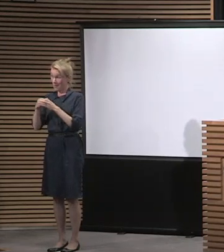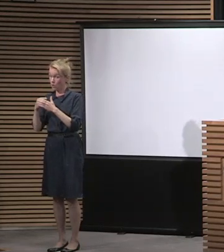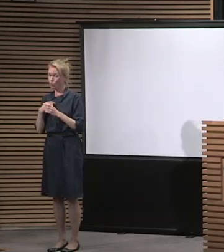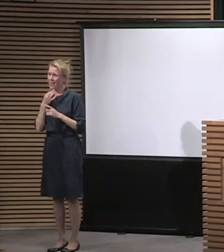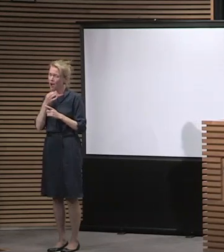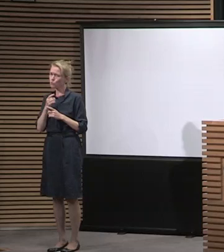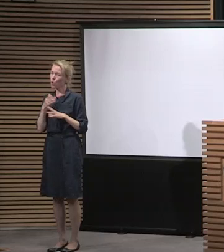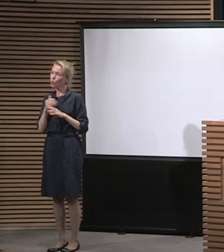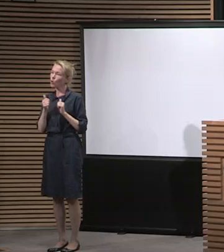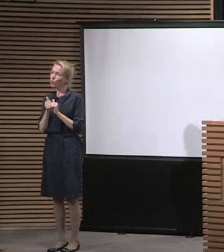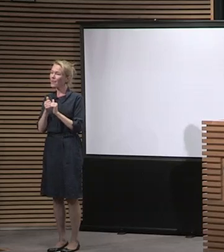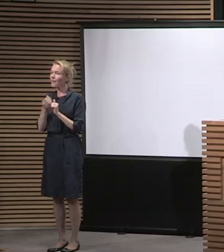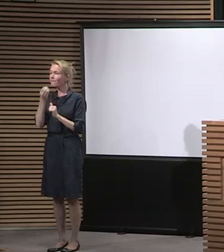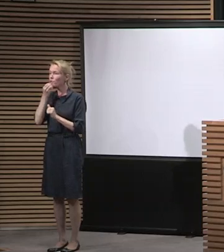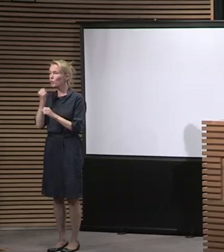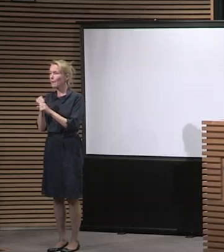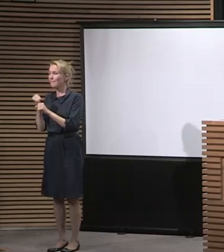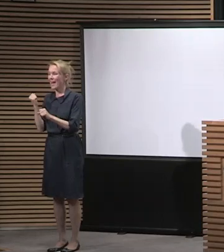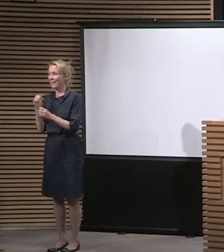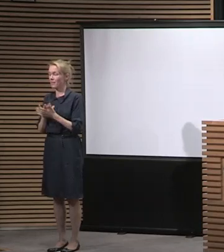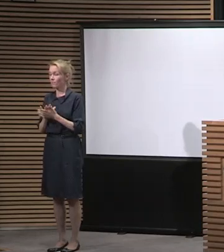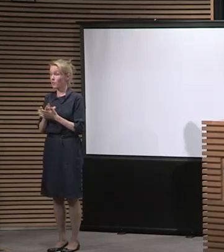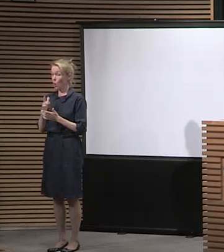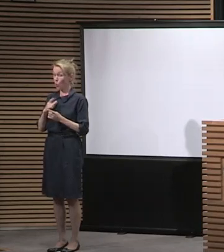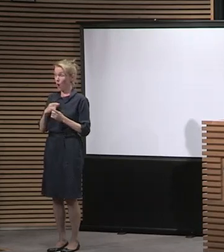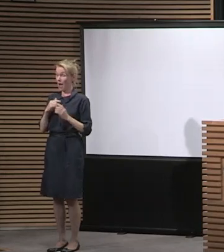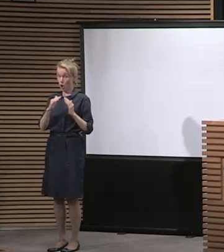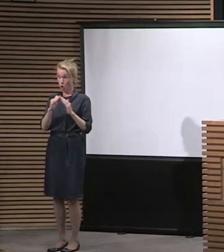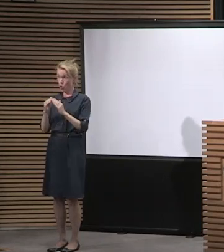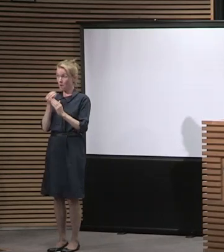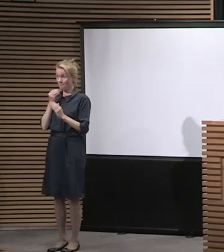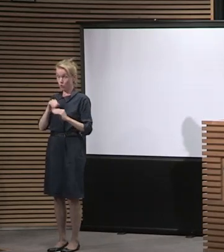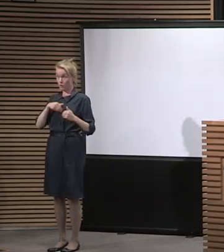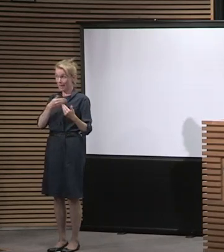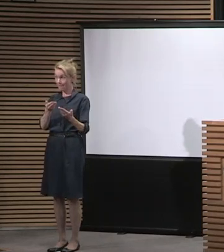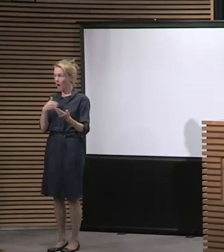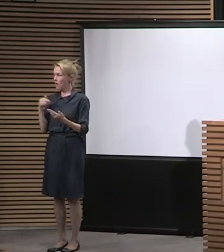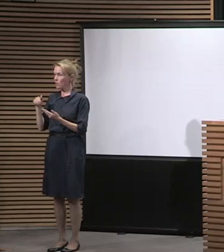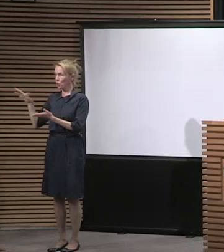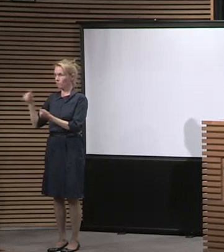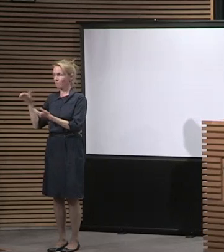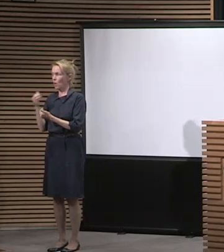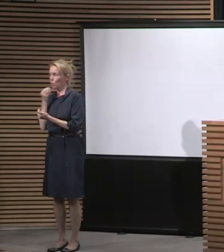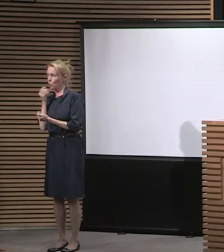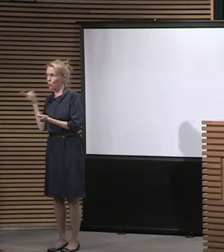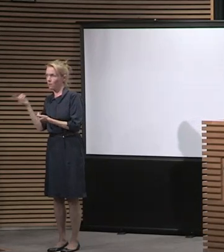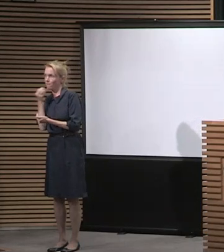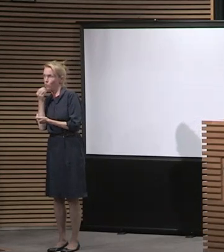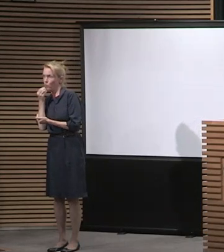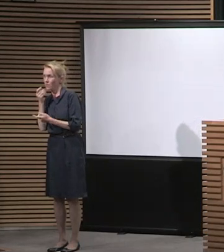to replenish their stocks. The government will reimburse the groups in full for any goods or services provided under these